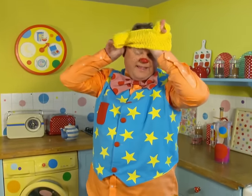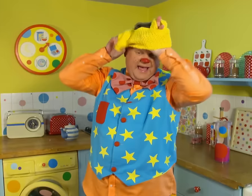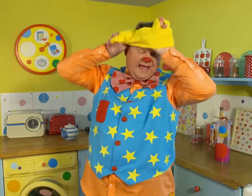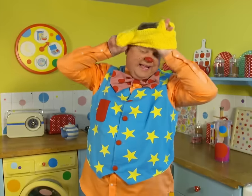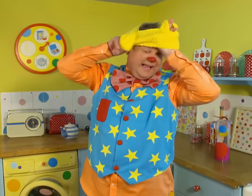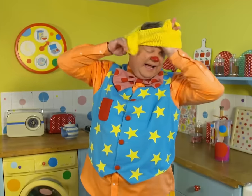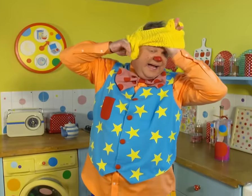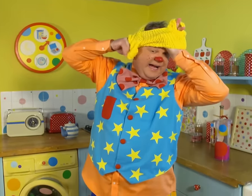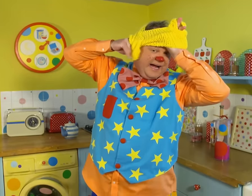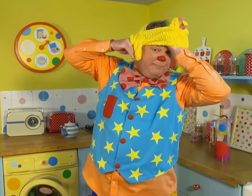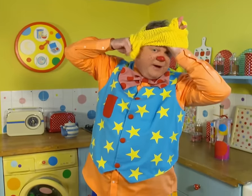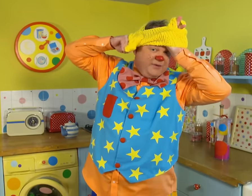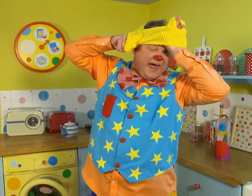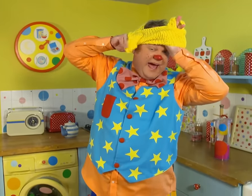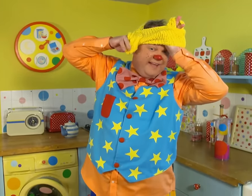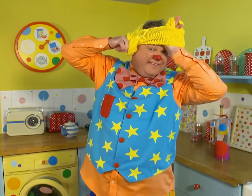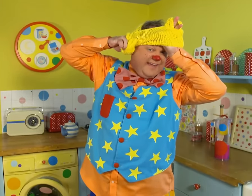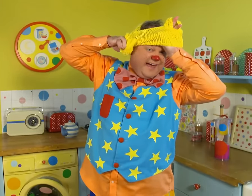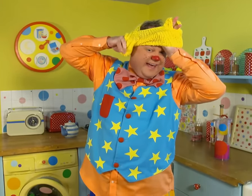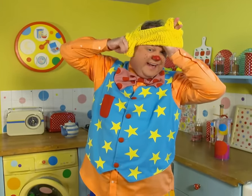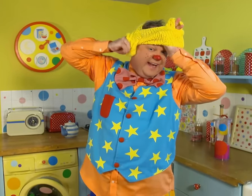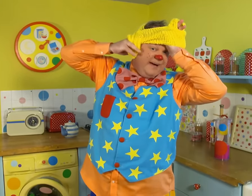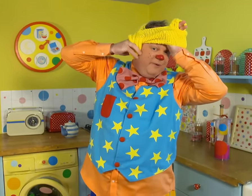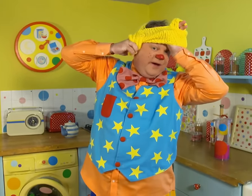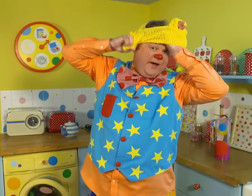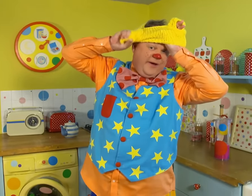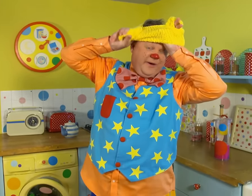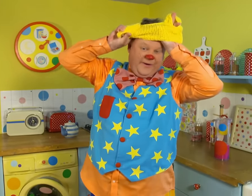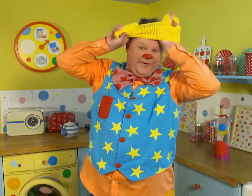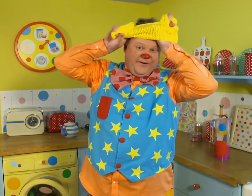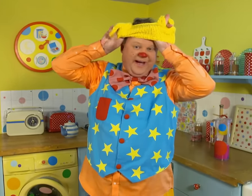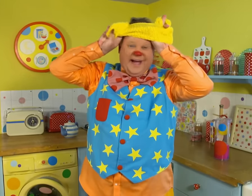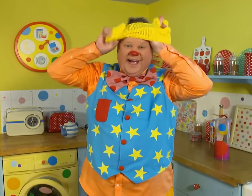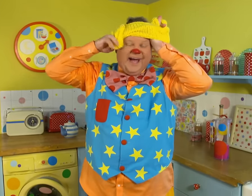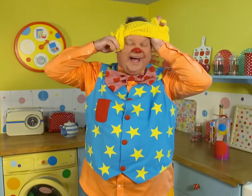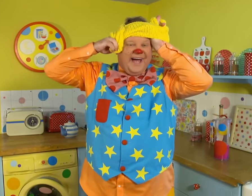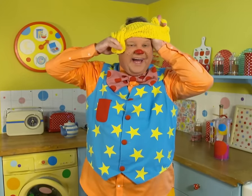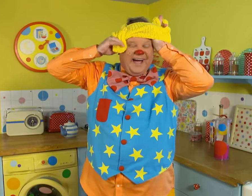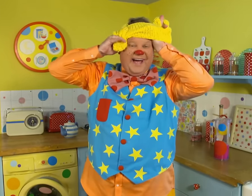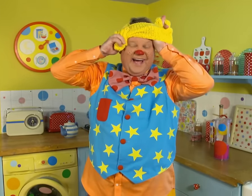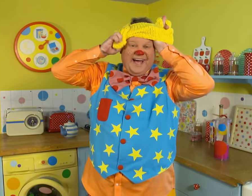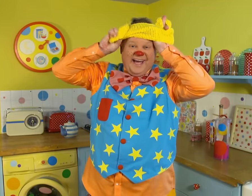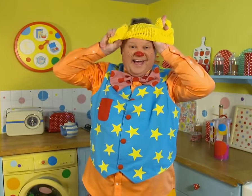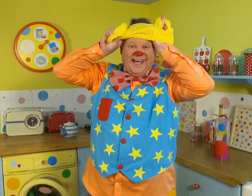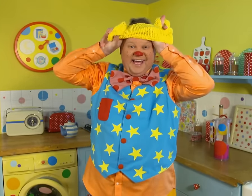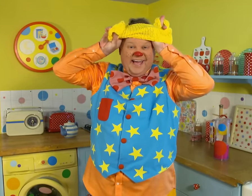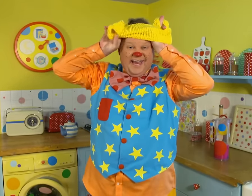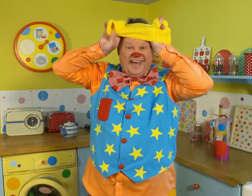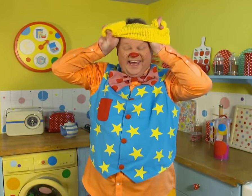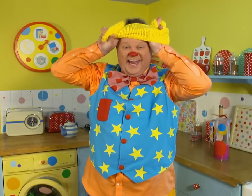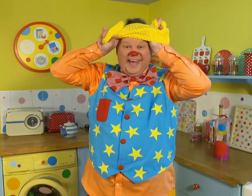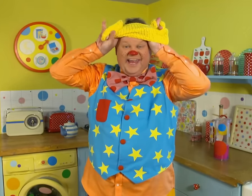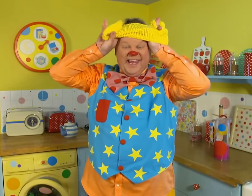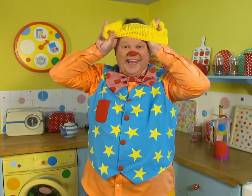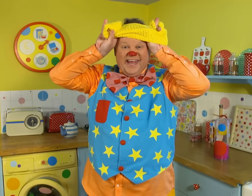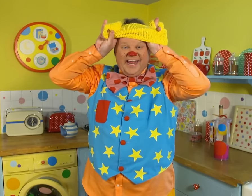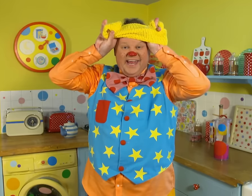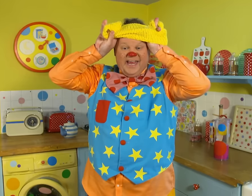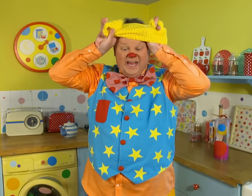there. Both hands in. Oh dear, Mr. Tumble. It's much too